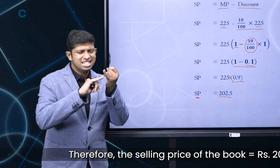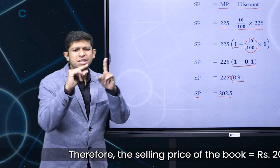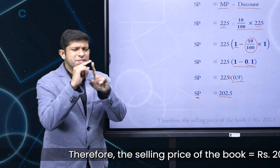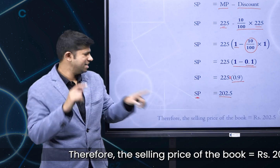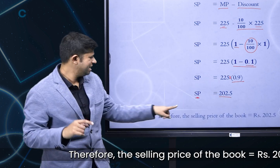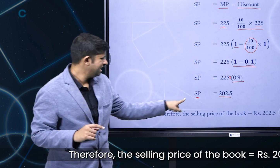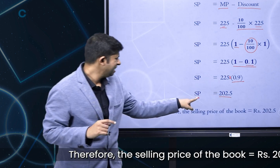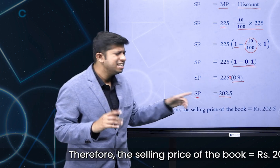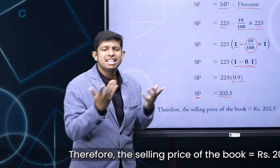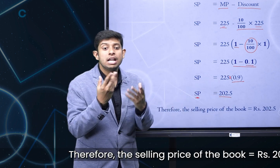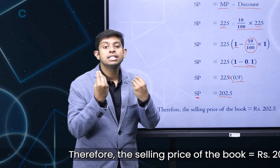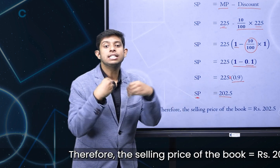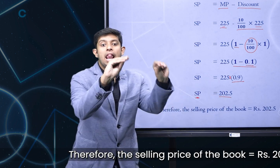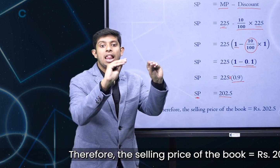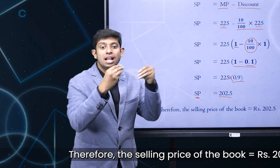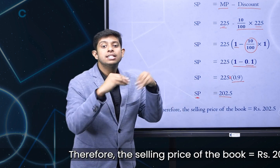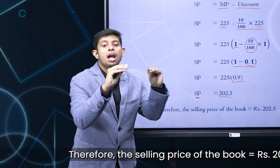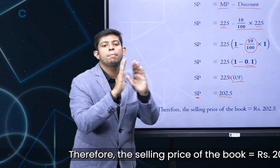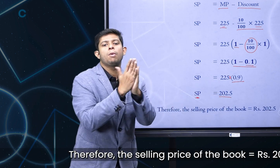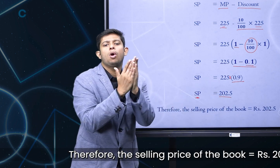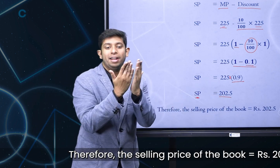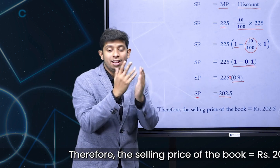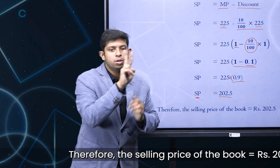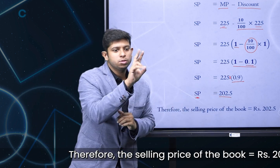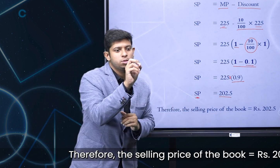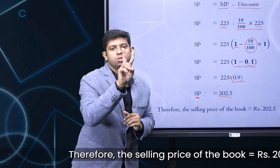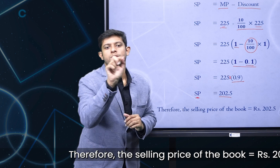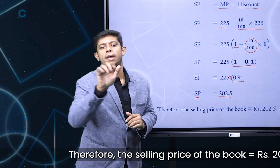Therefore, the selling price of the book is equal to Rs 202.5.